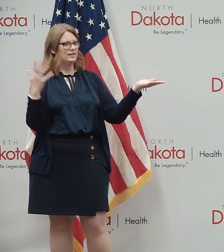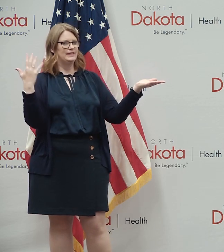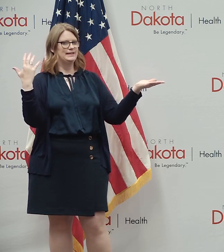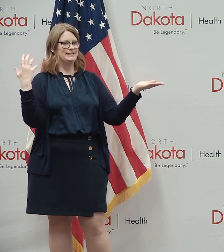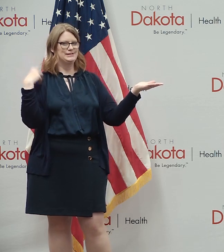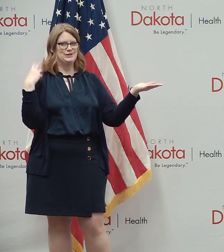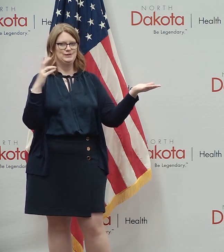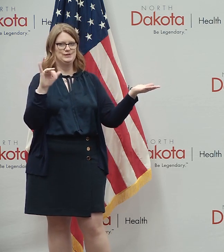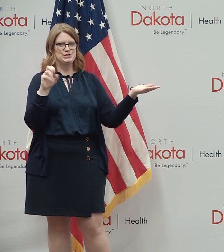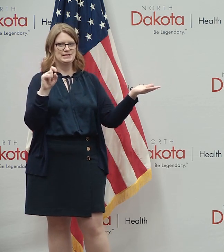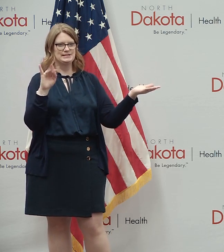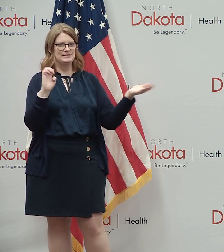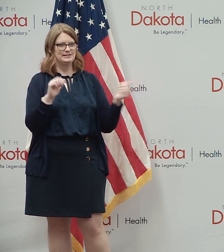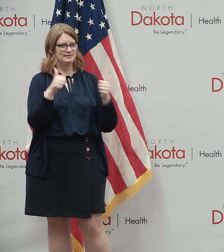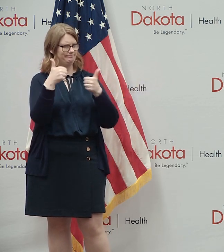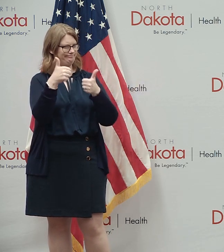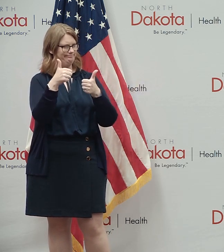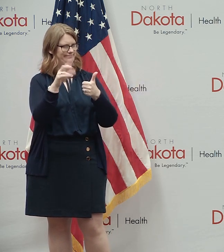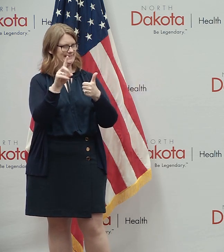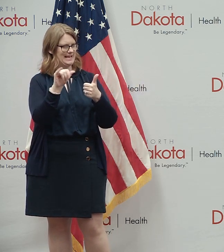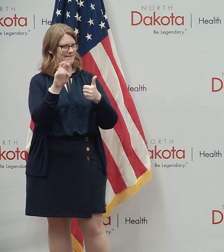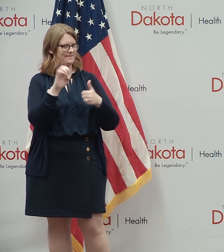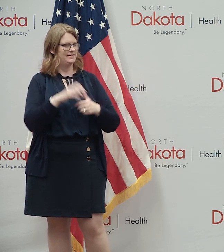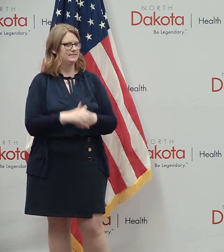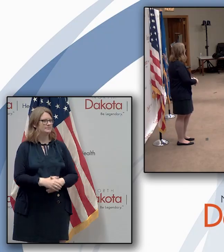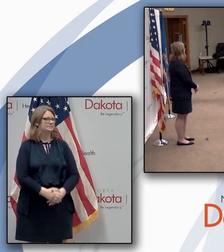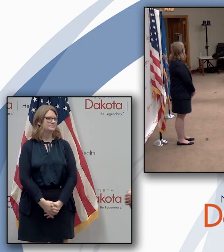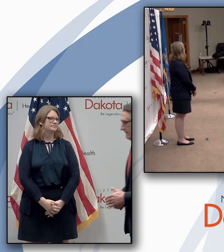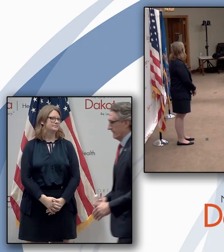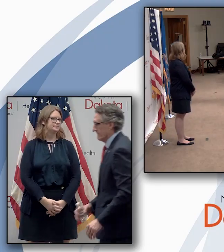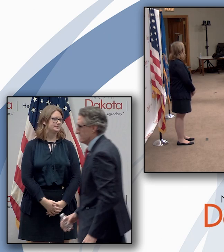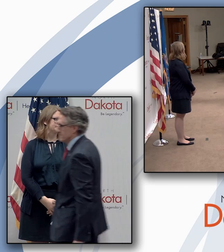Excellent, thank you. Way to go, Dave.